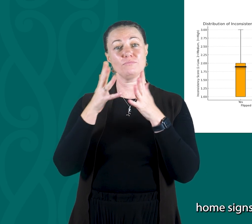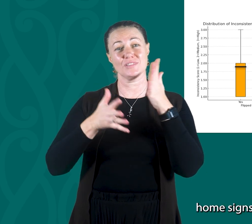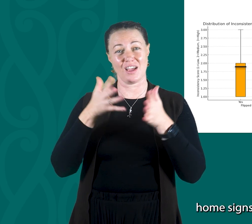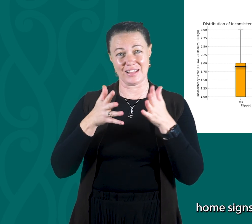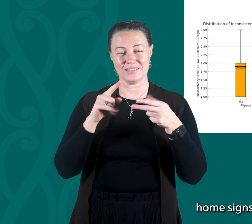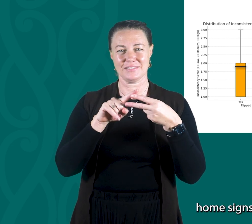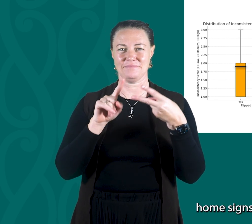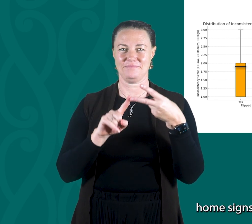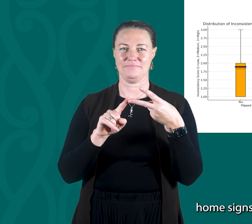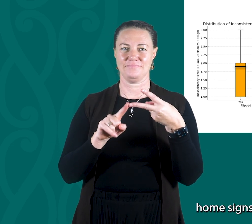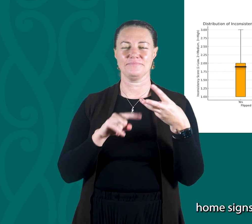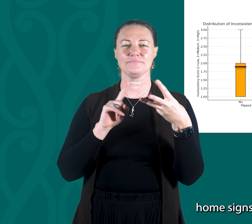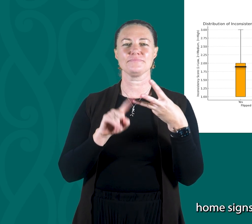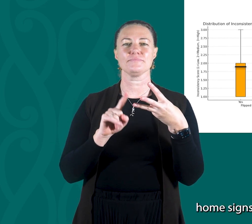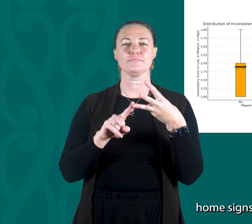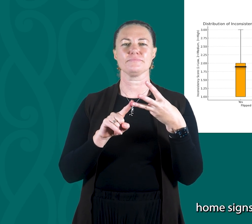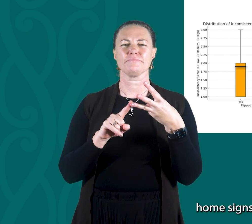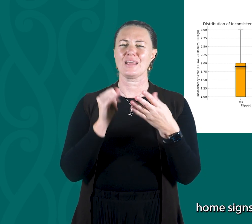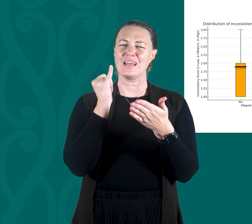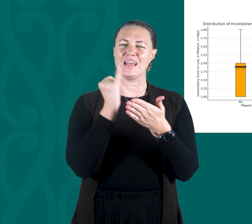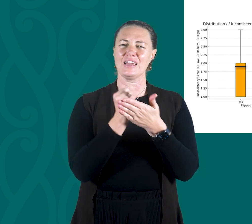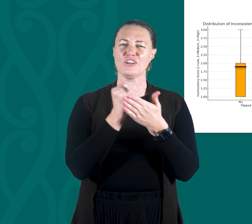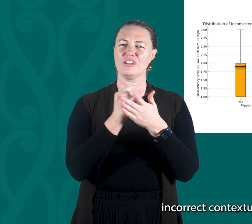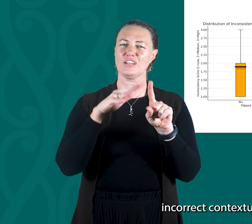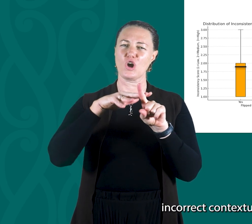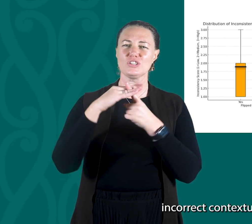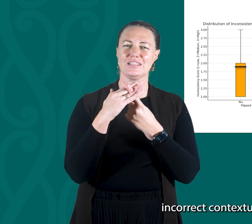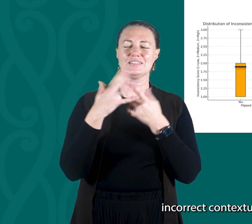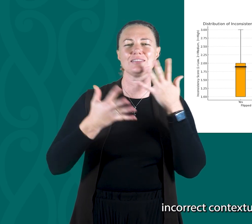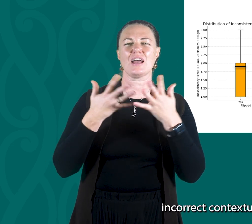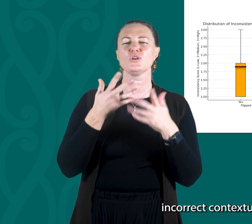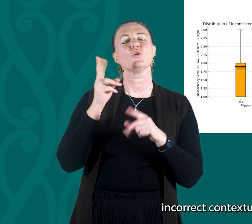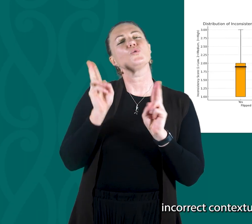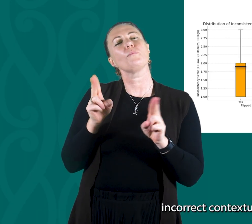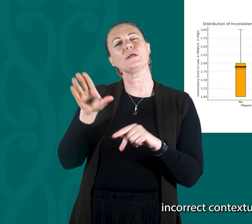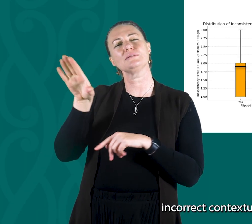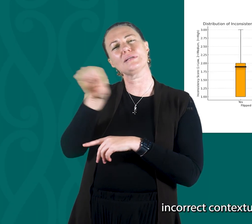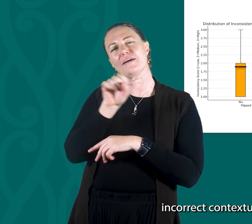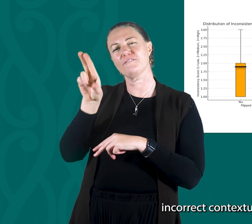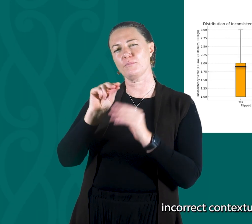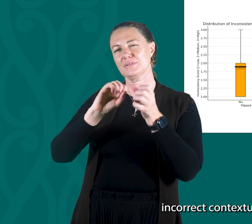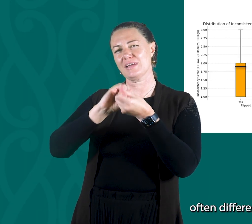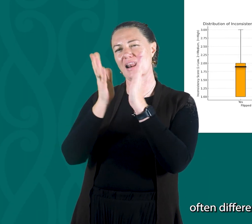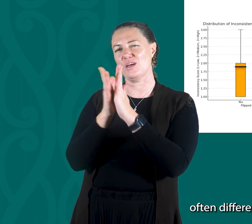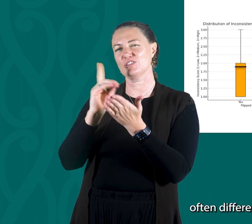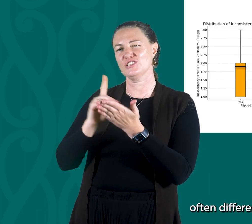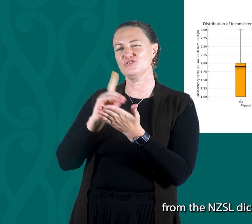home signs, incorrect contextual signs, often different from